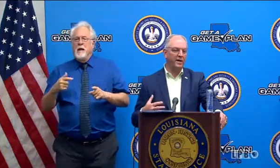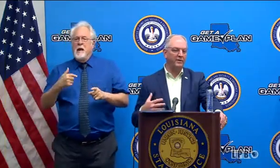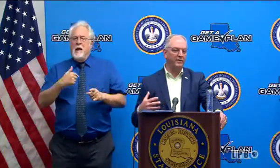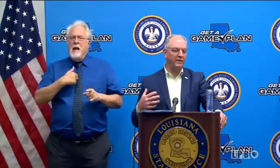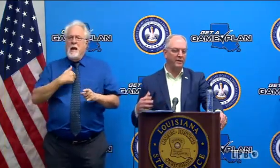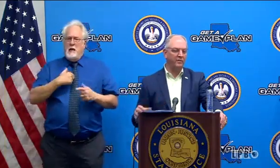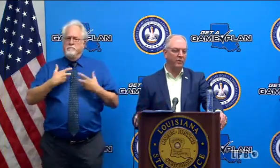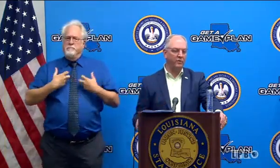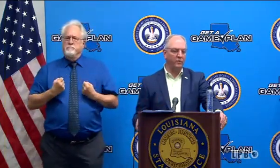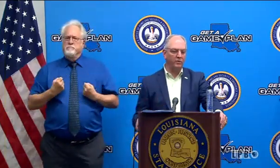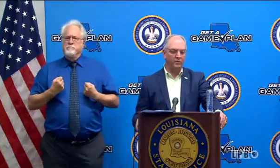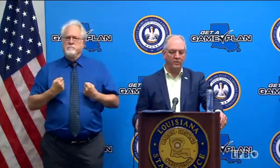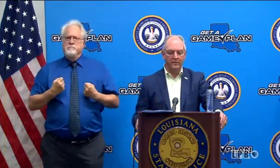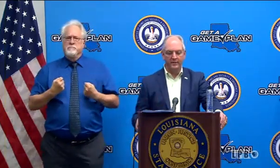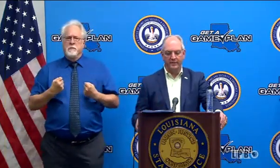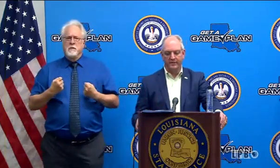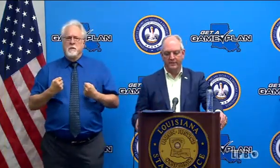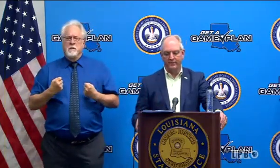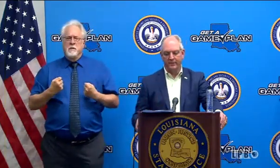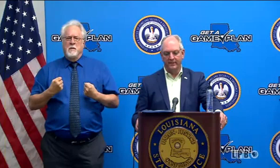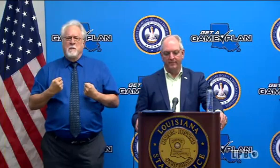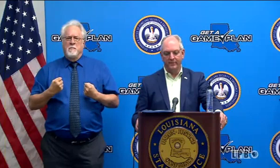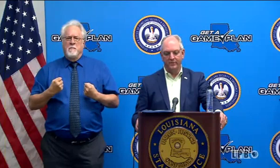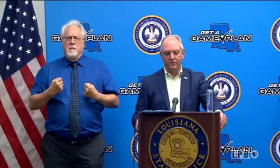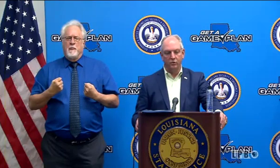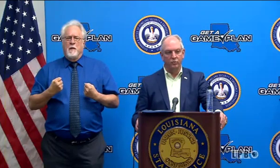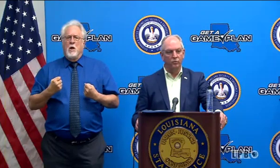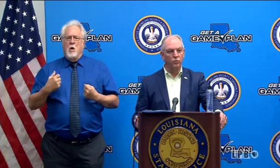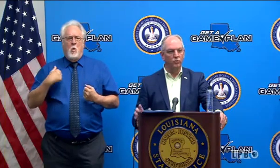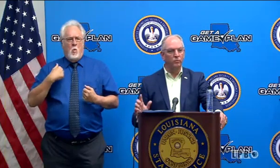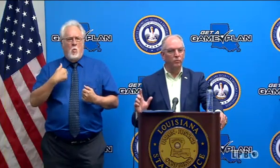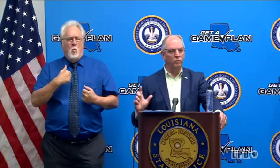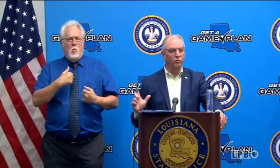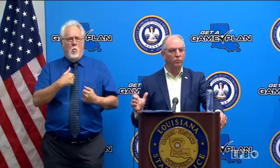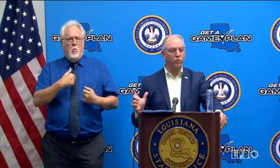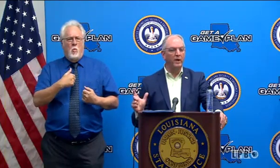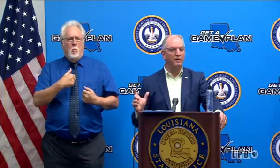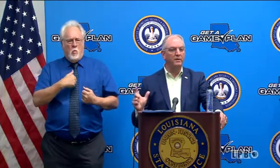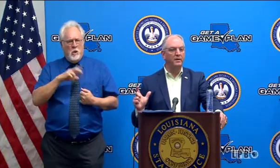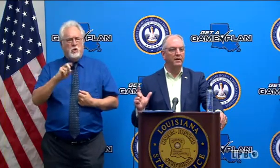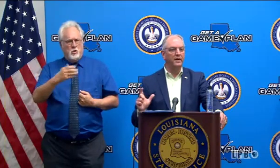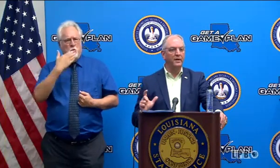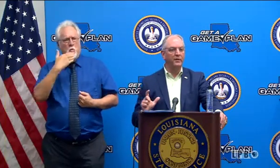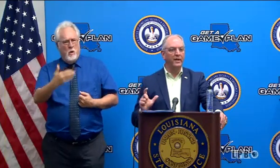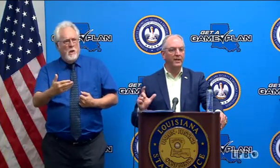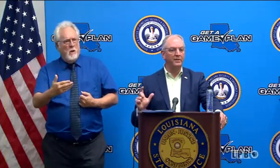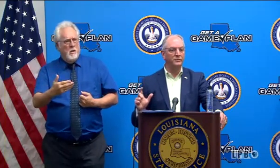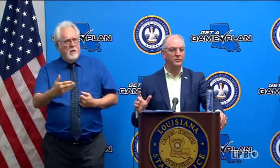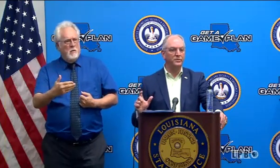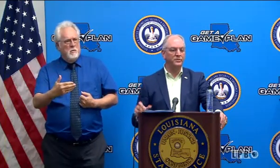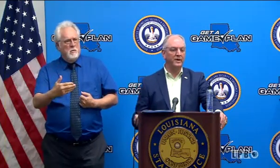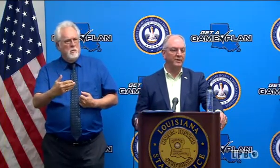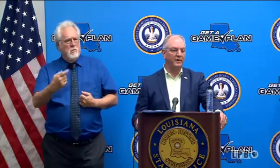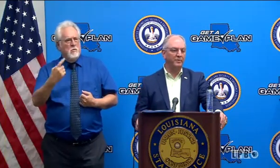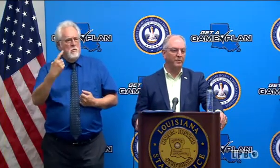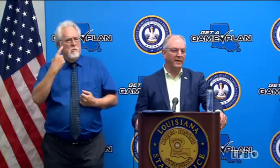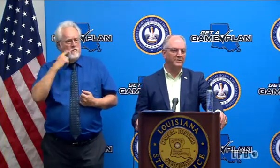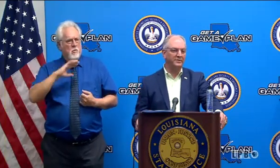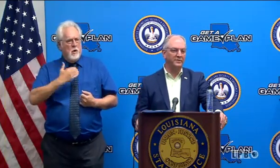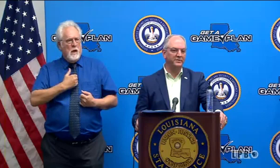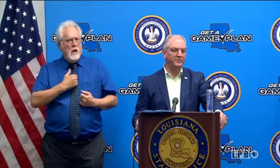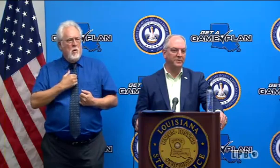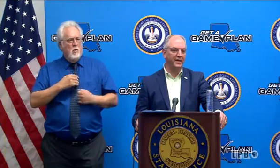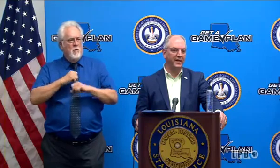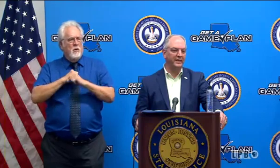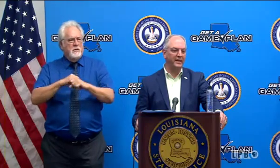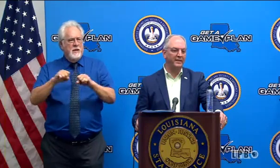actually confident that we are going to do well when it comes to our